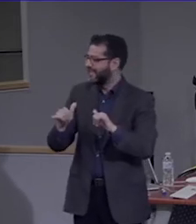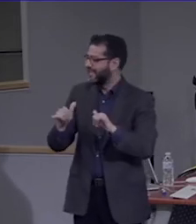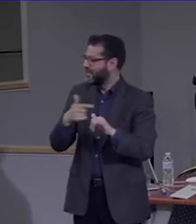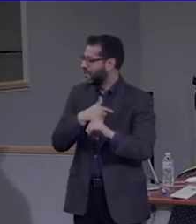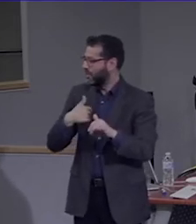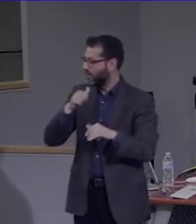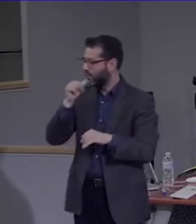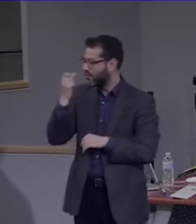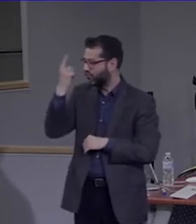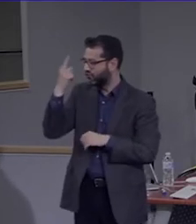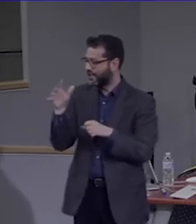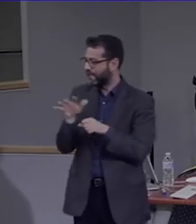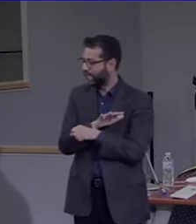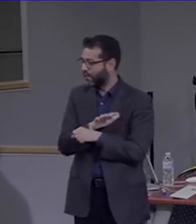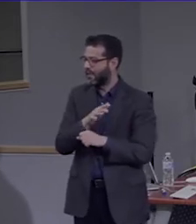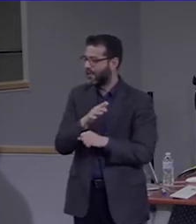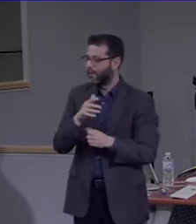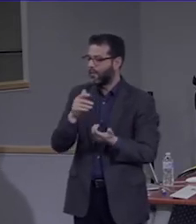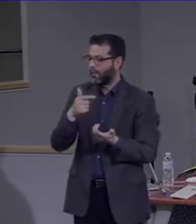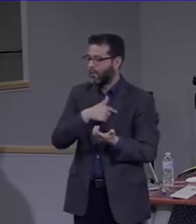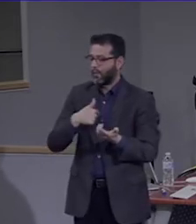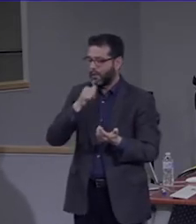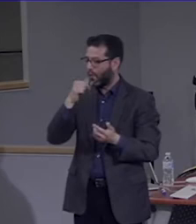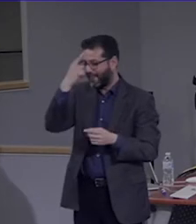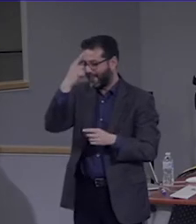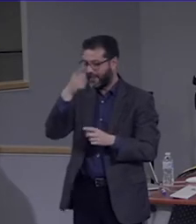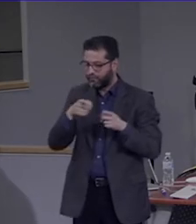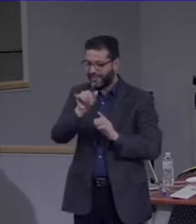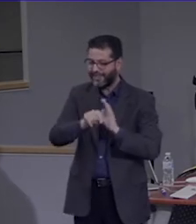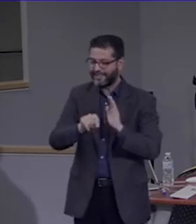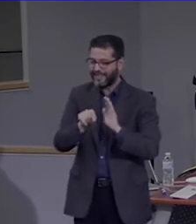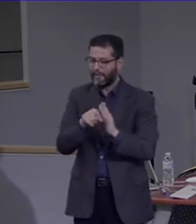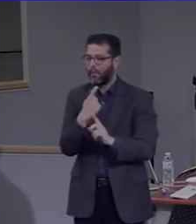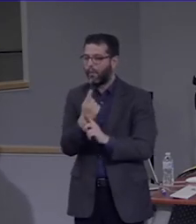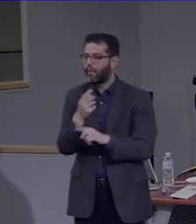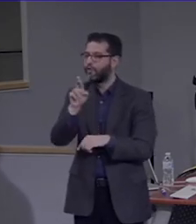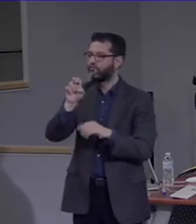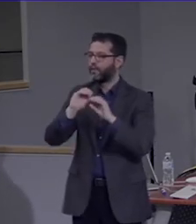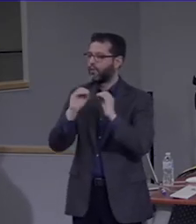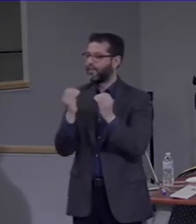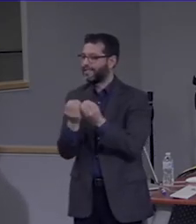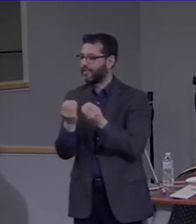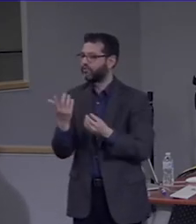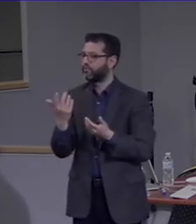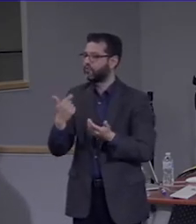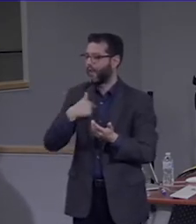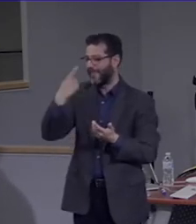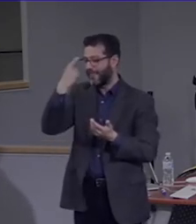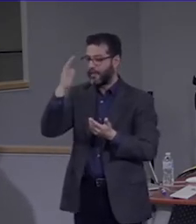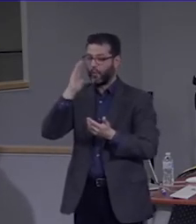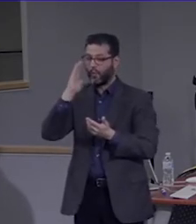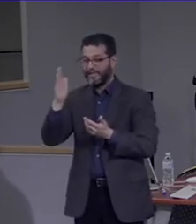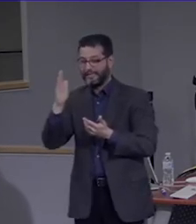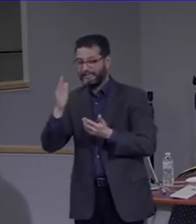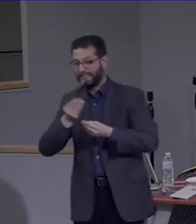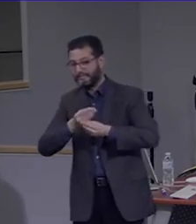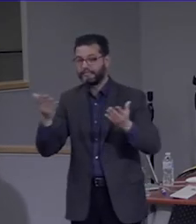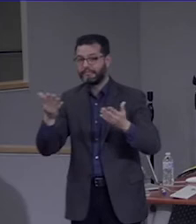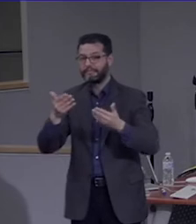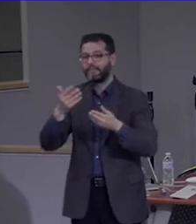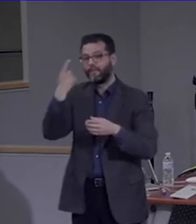probably just not reorganization and pruning so I think it's going to be out for the fence meeting in July